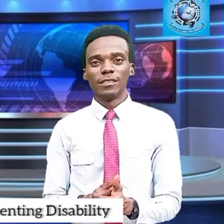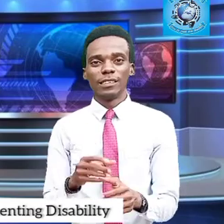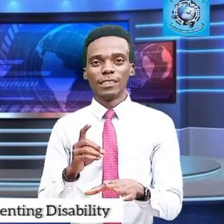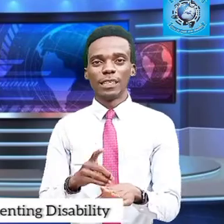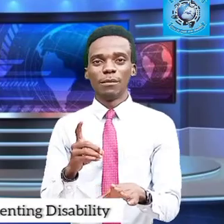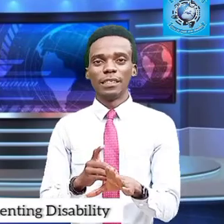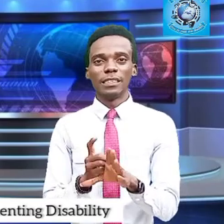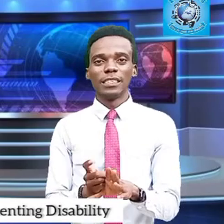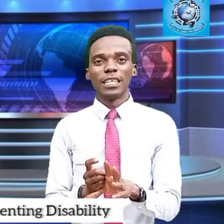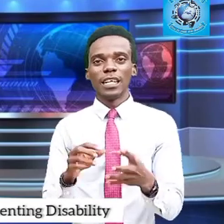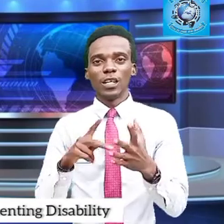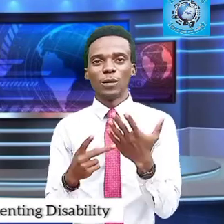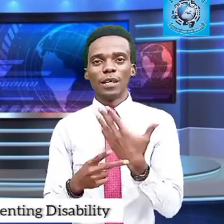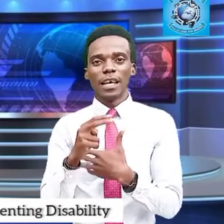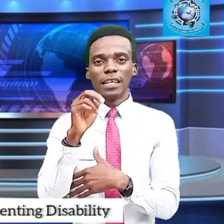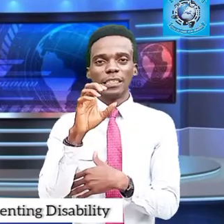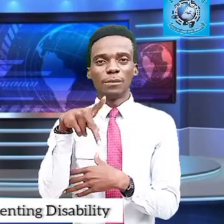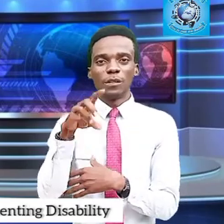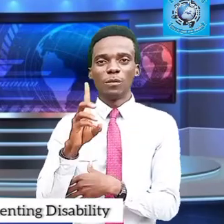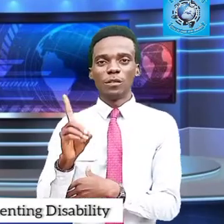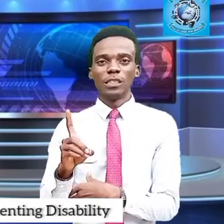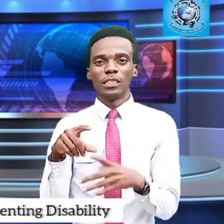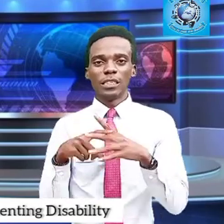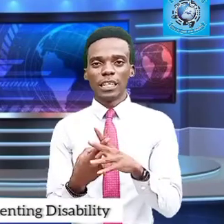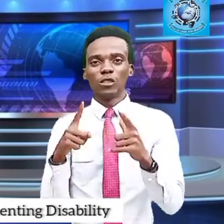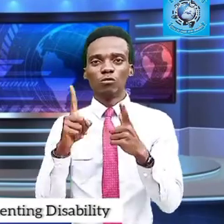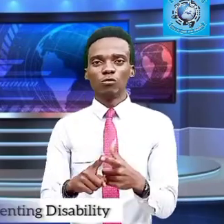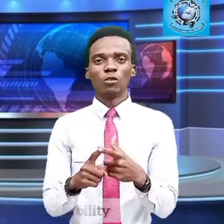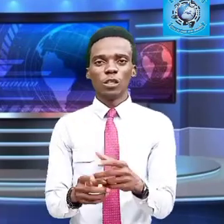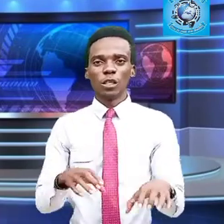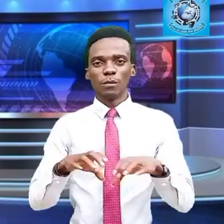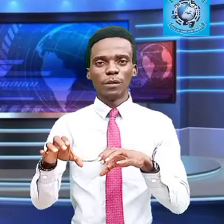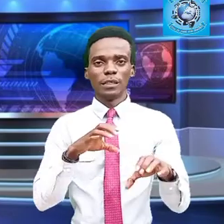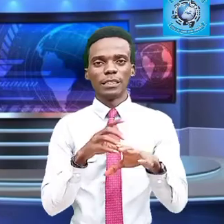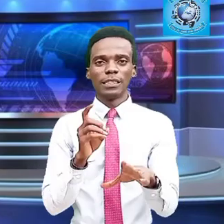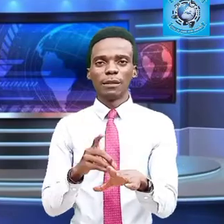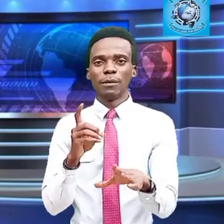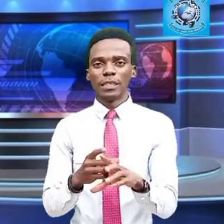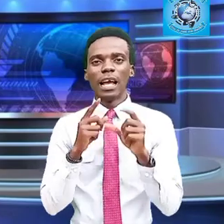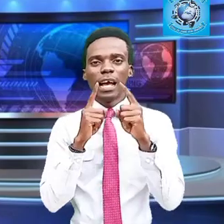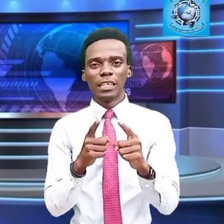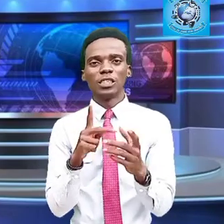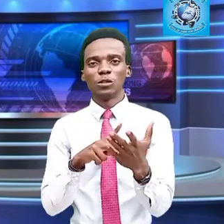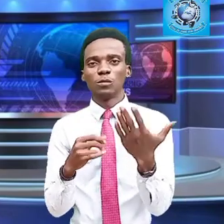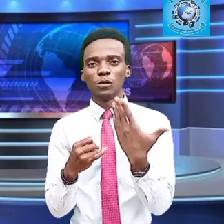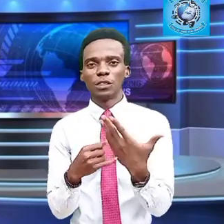Disability Summit NCPW commits to implementing disability responses